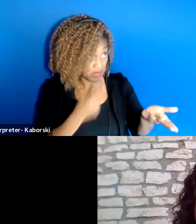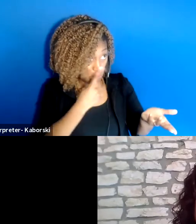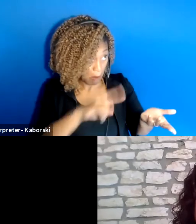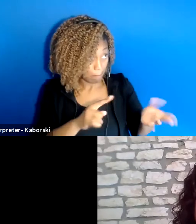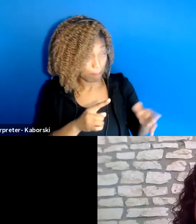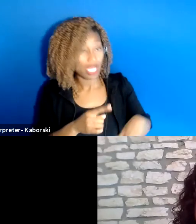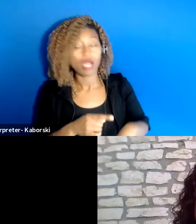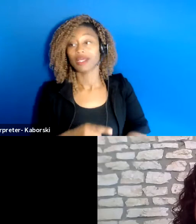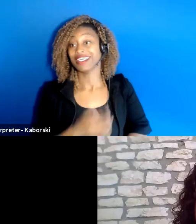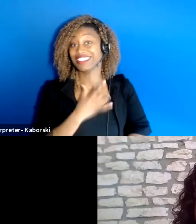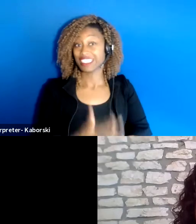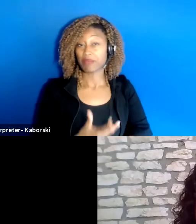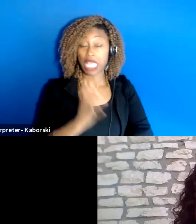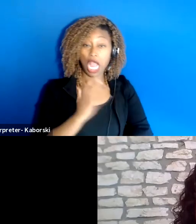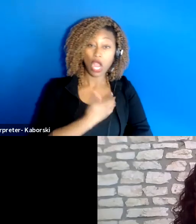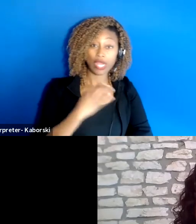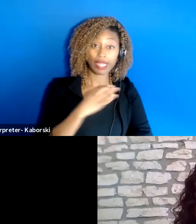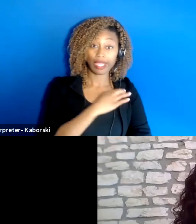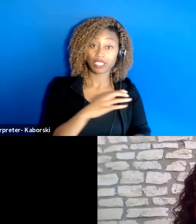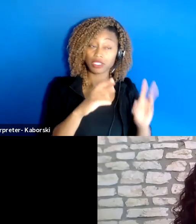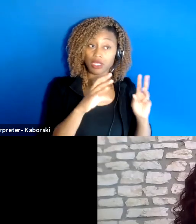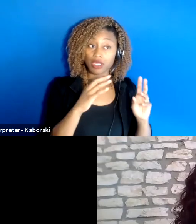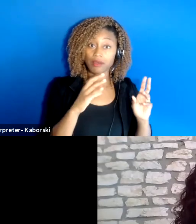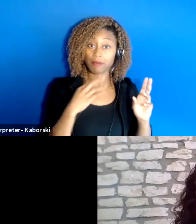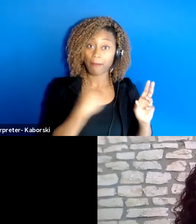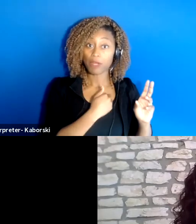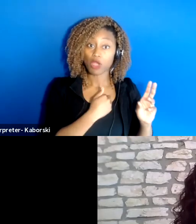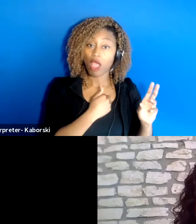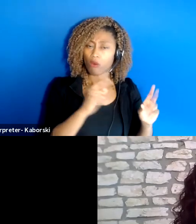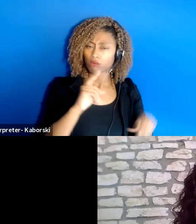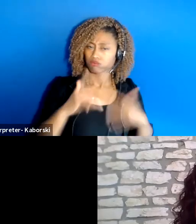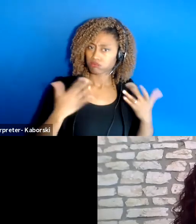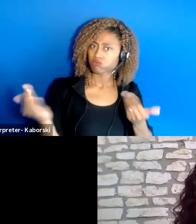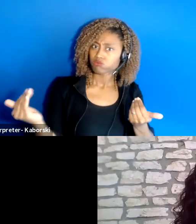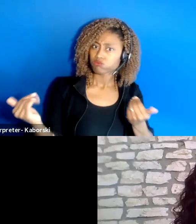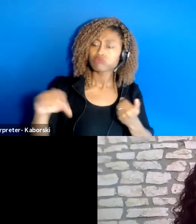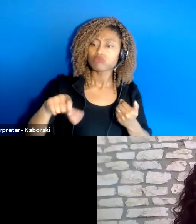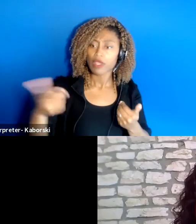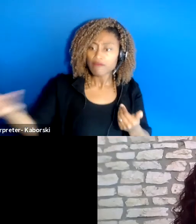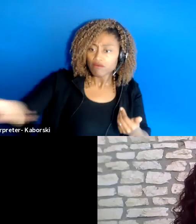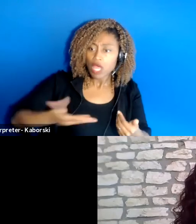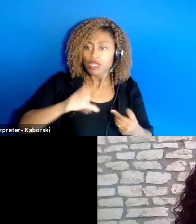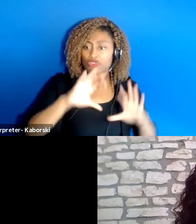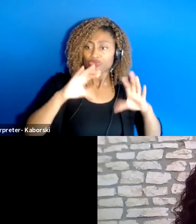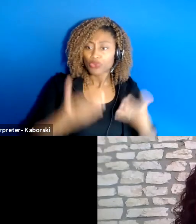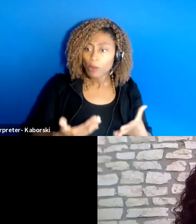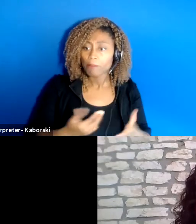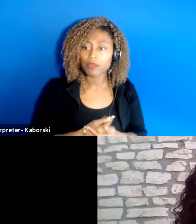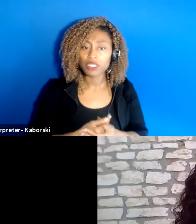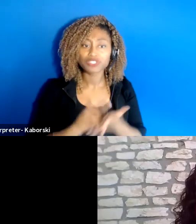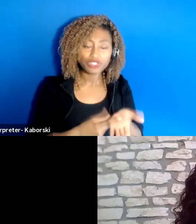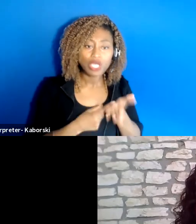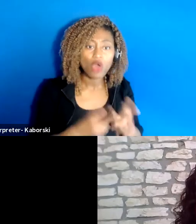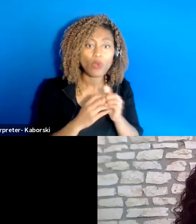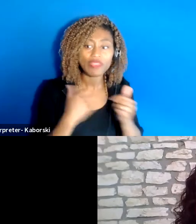our council members, you know, they jump on the opportunity to have another group come in and talk about what they're doing,